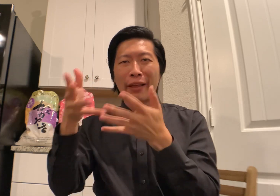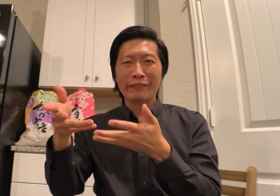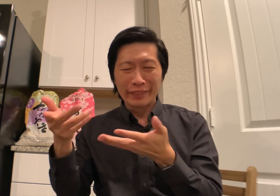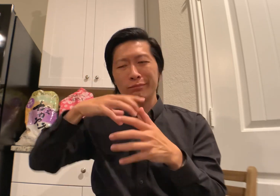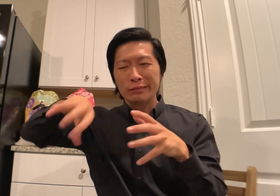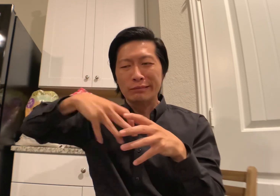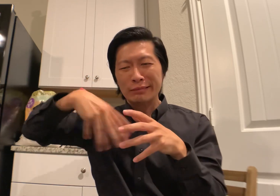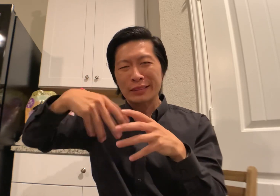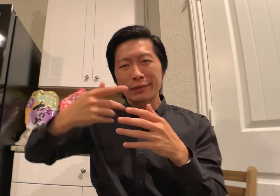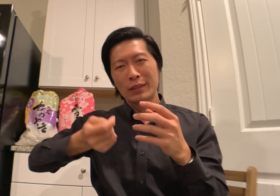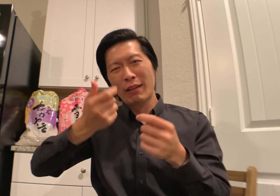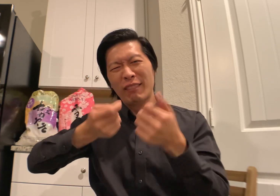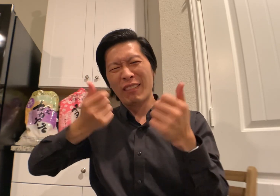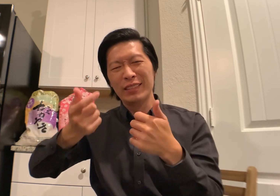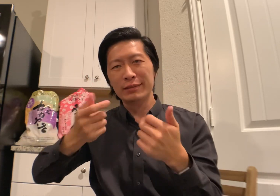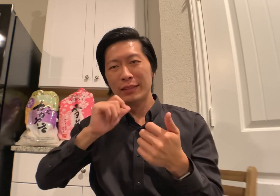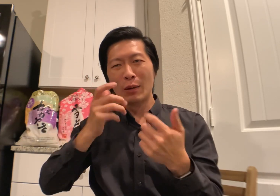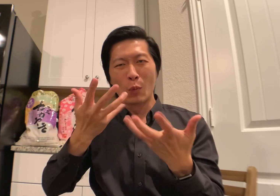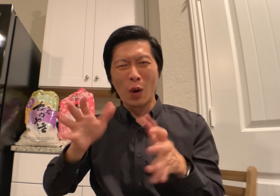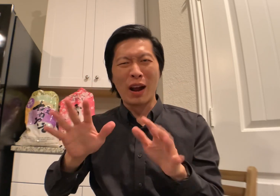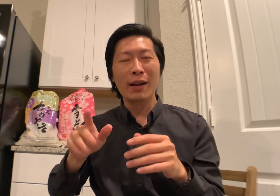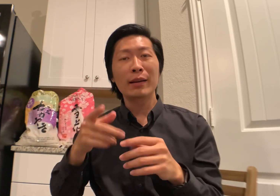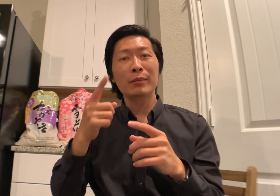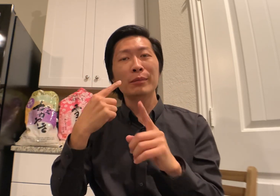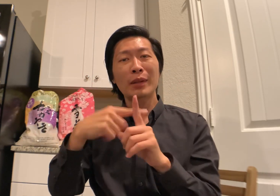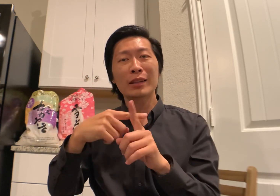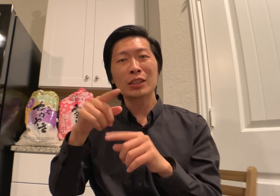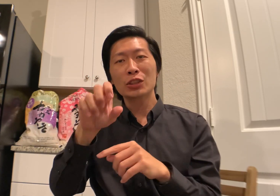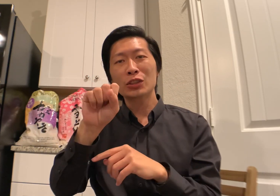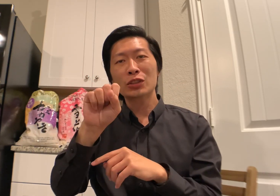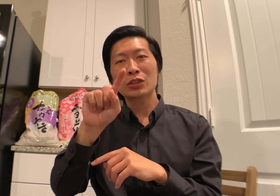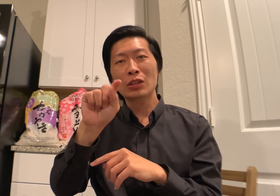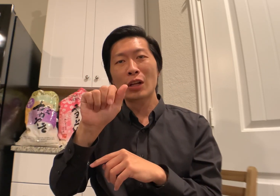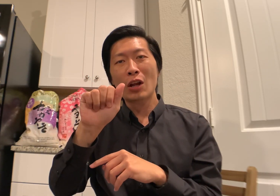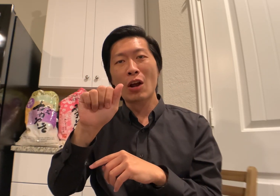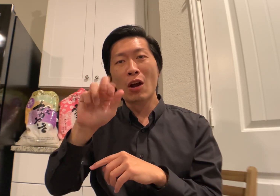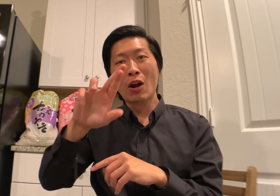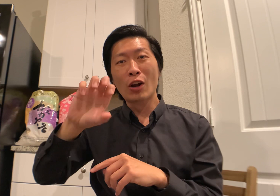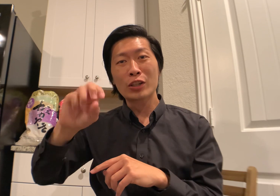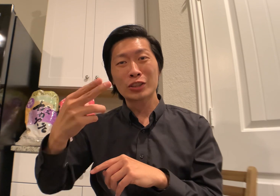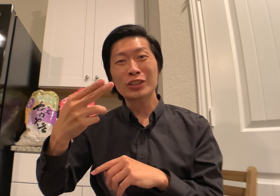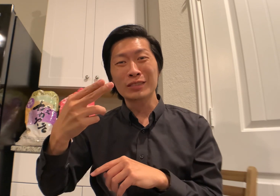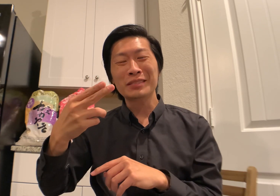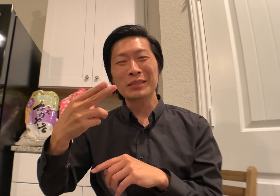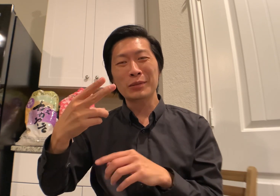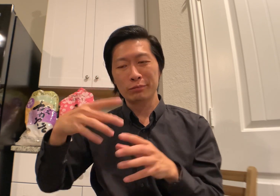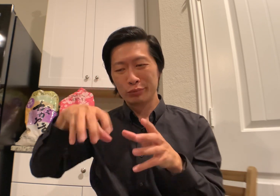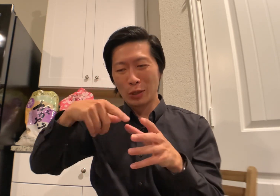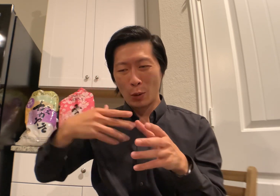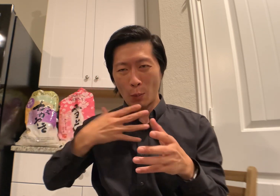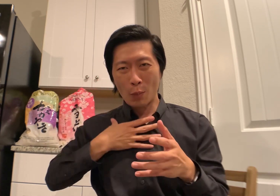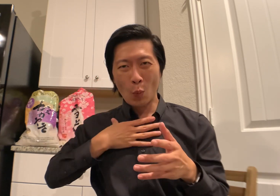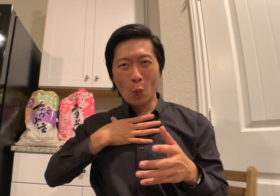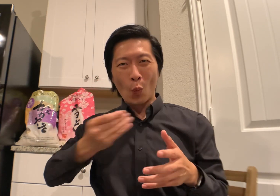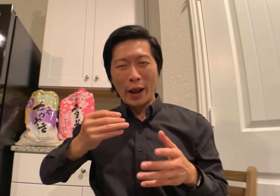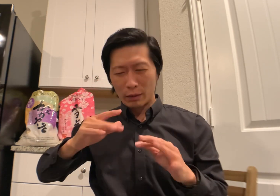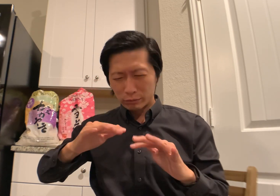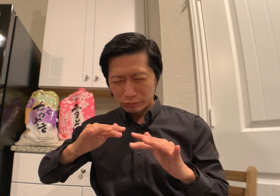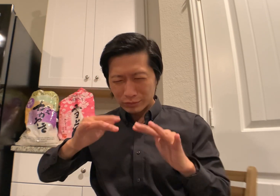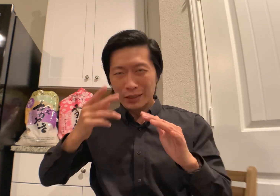that is still in the rice packages, so you want to get rid of all those extra stuff that you don't want.